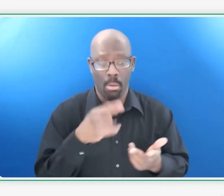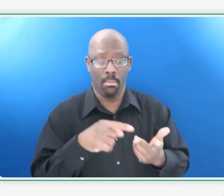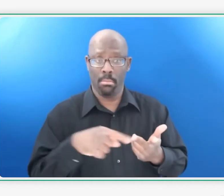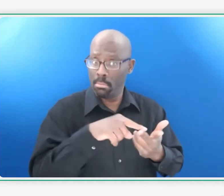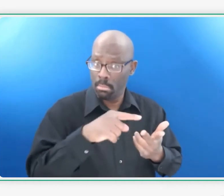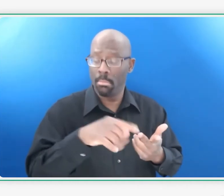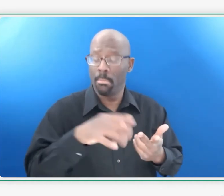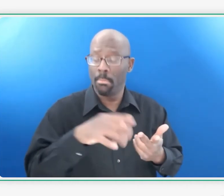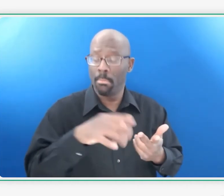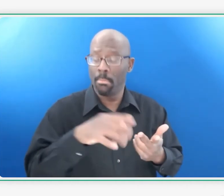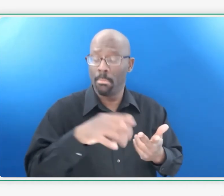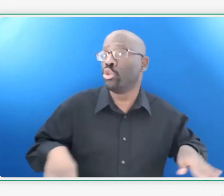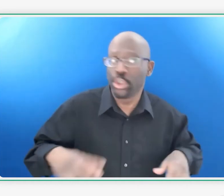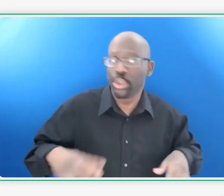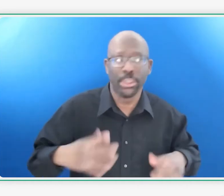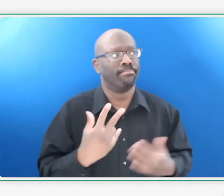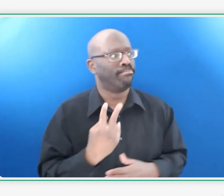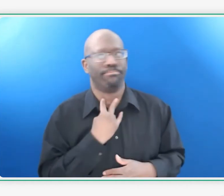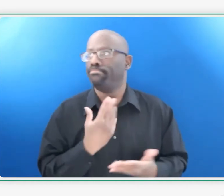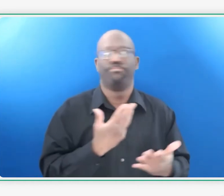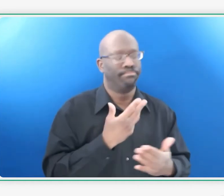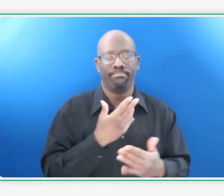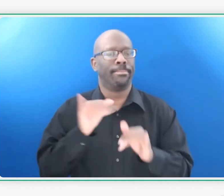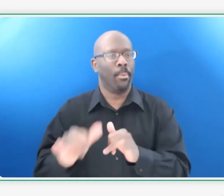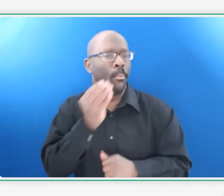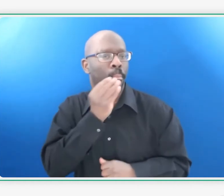to pulling us back into financial recovery.